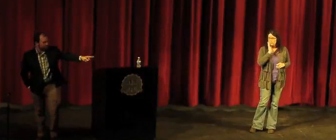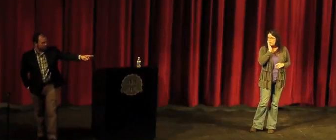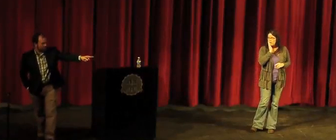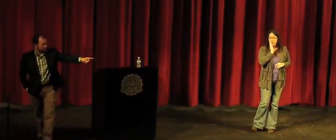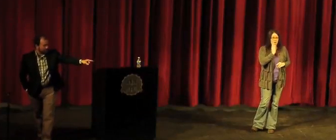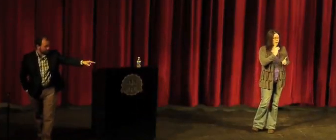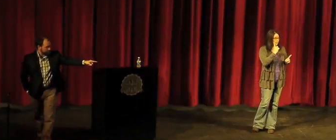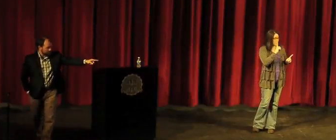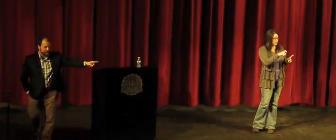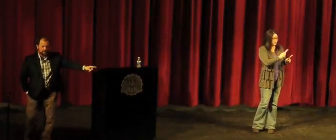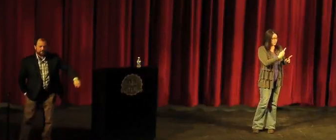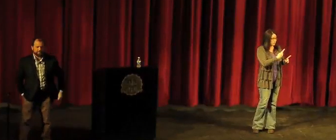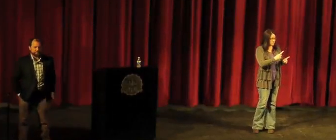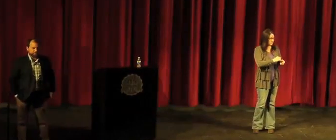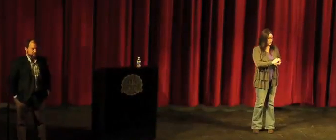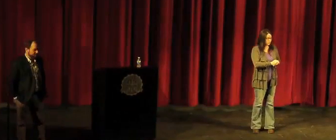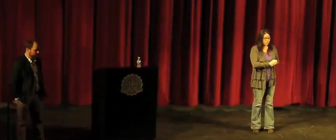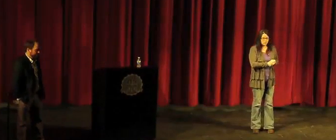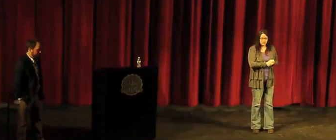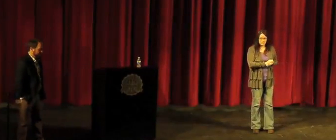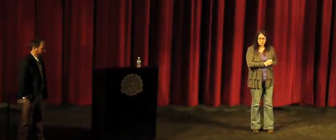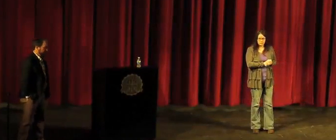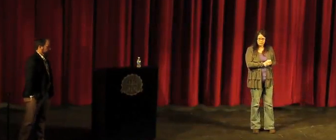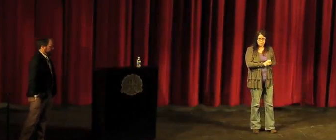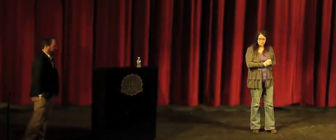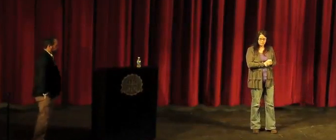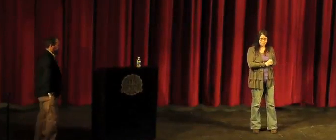I think there's one at the front. Yeah.